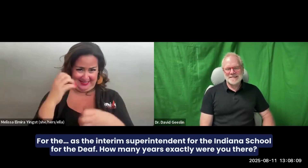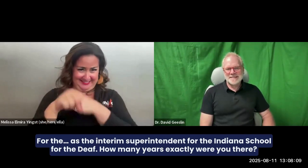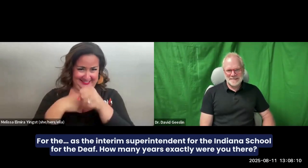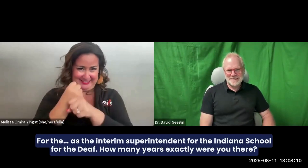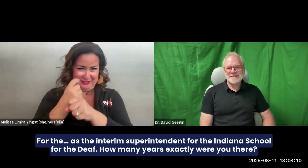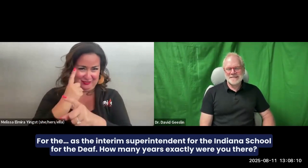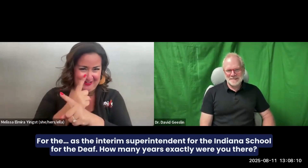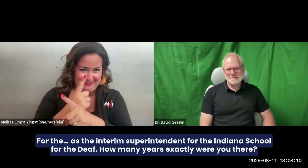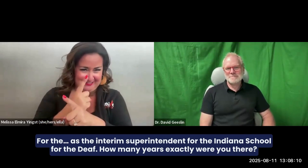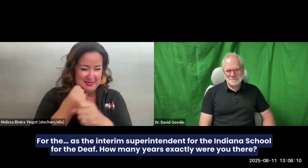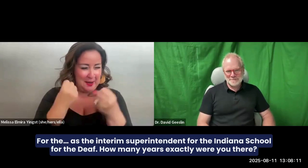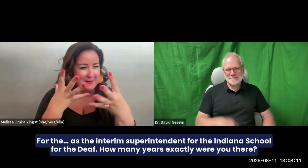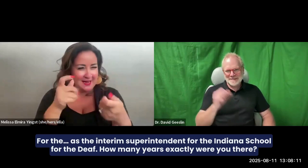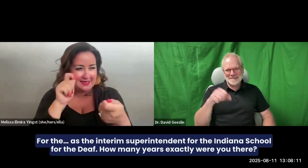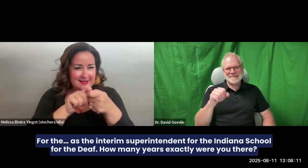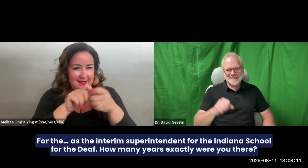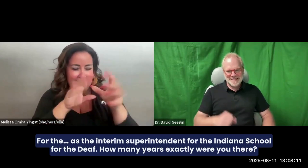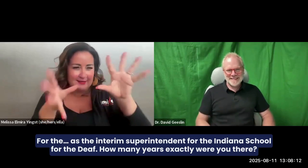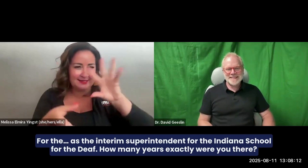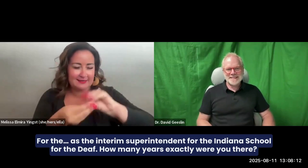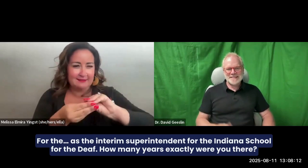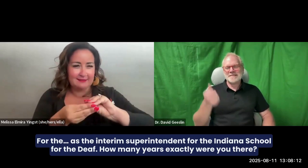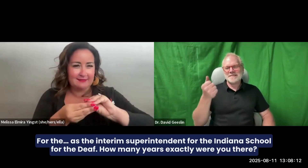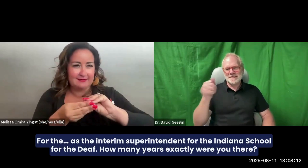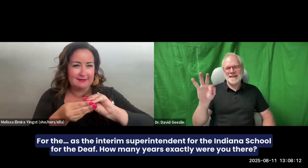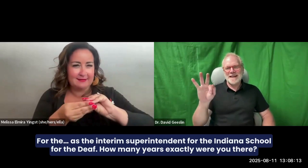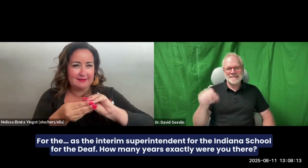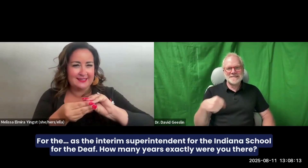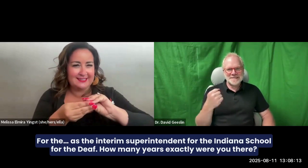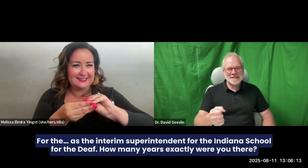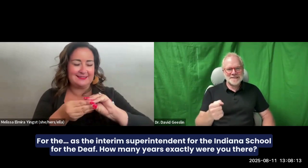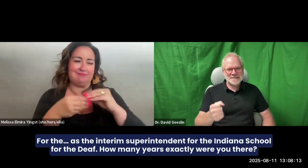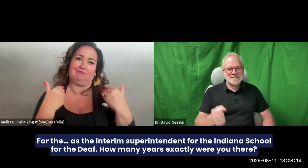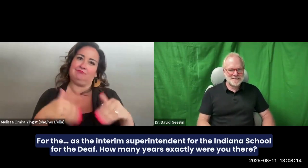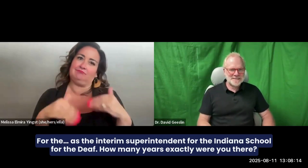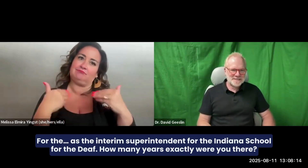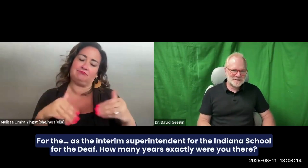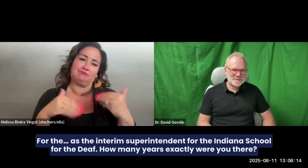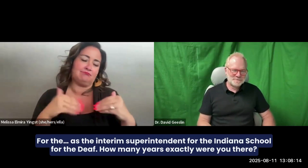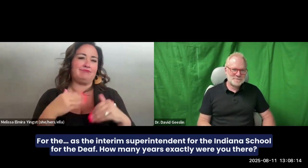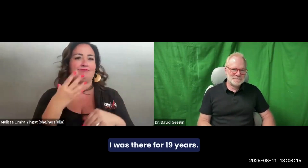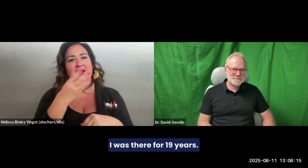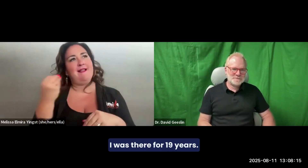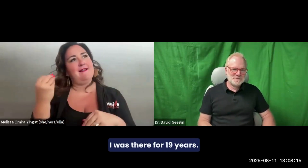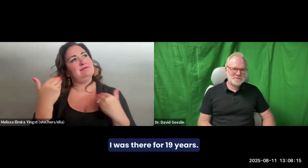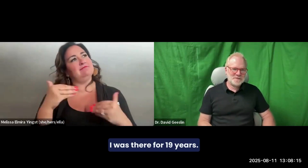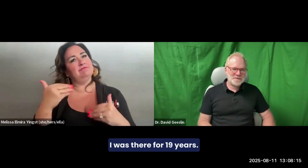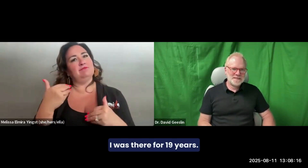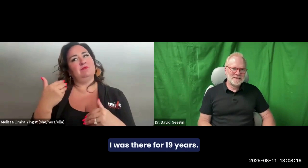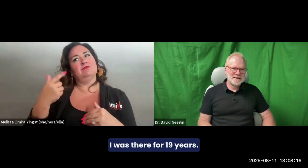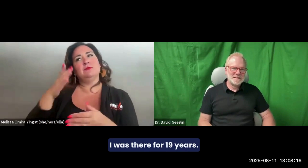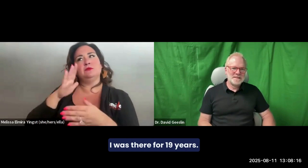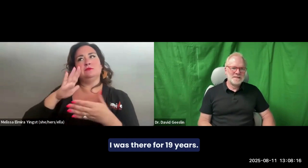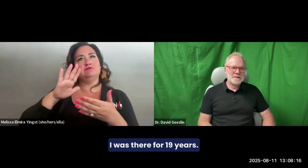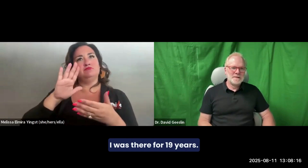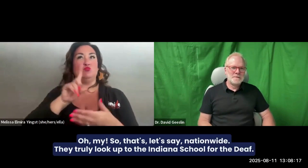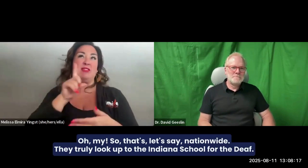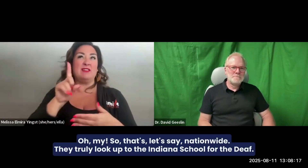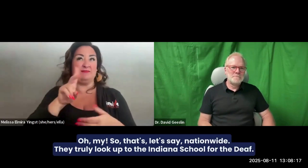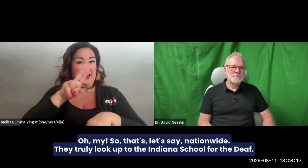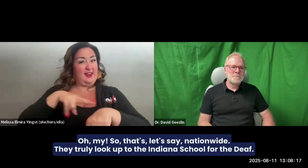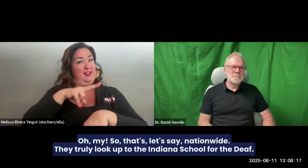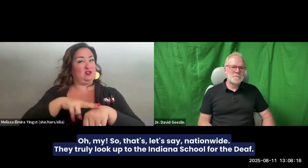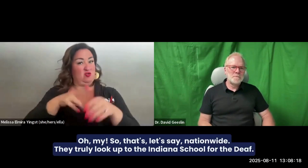the interim superintendent for the Indiana School for the Deaf. How many years exactly were you there? I was there for 19